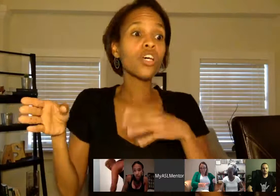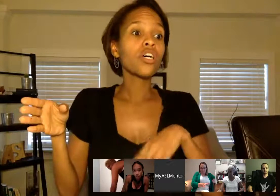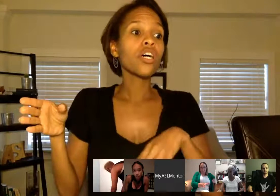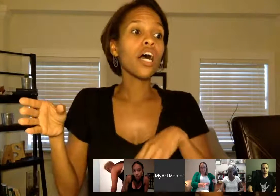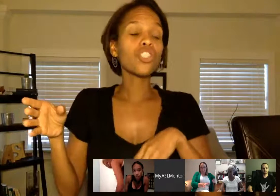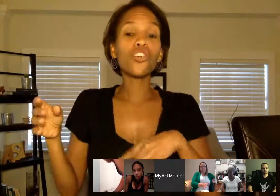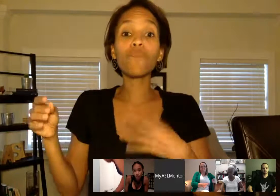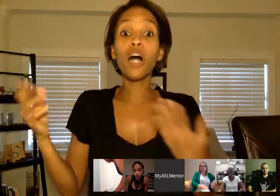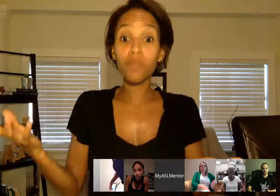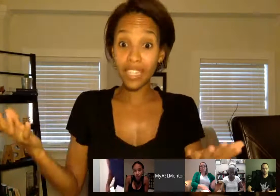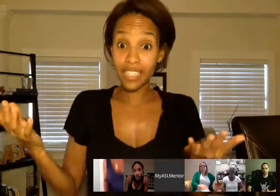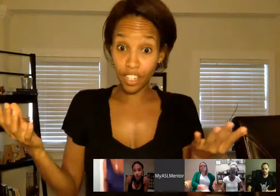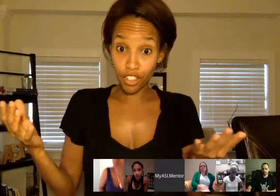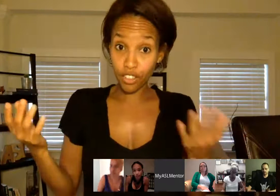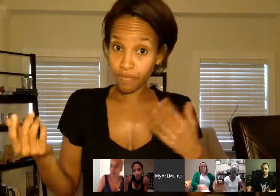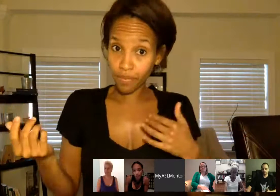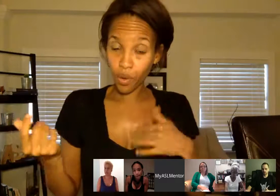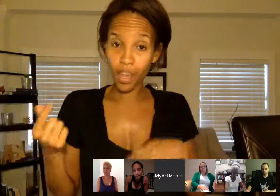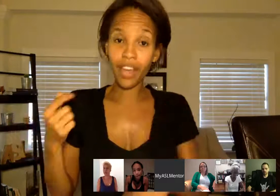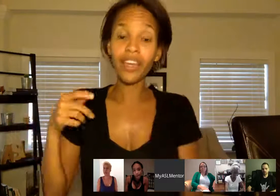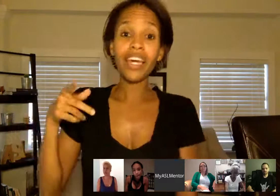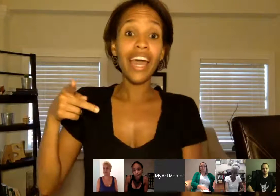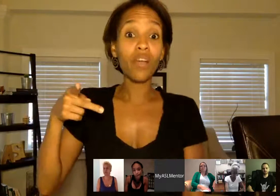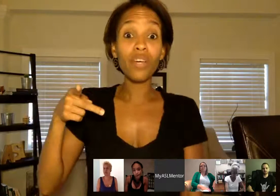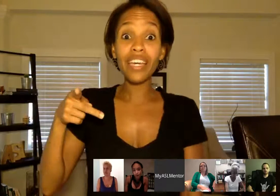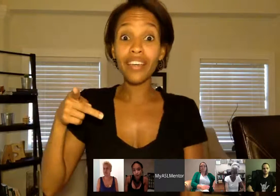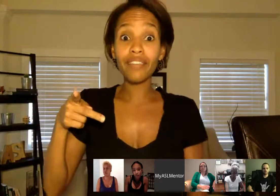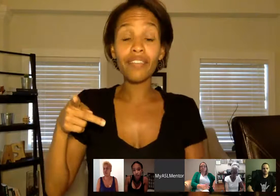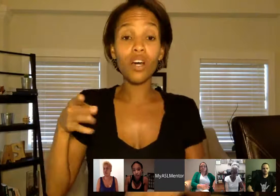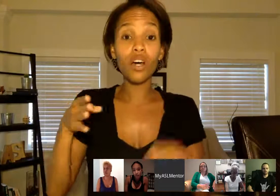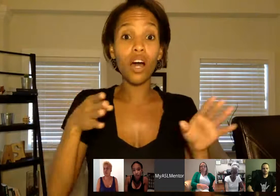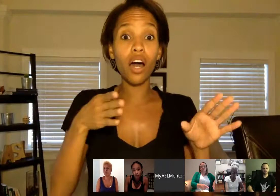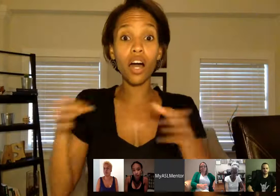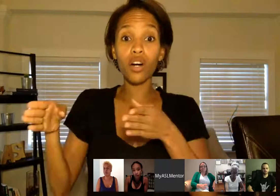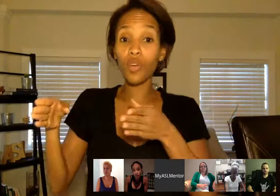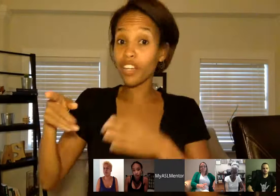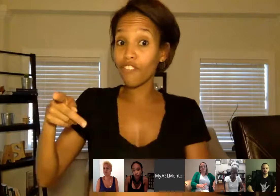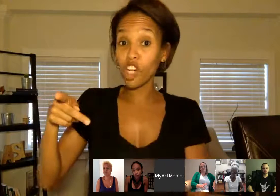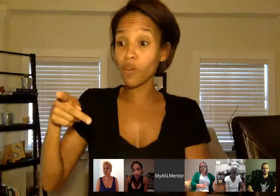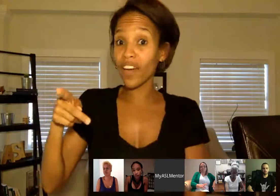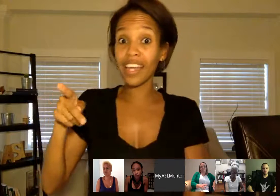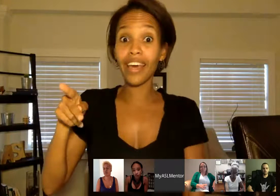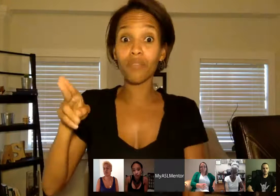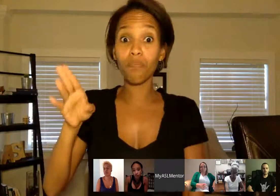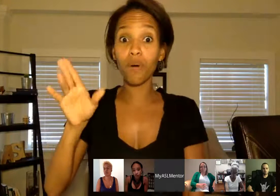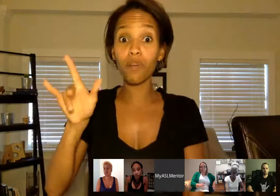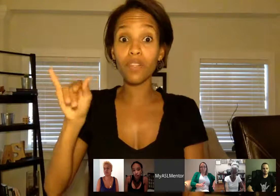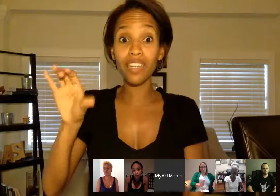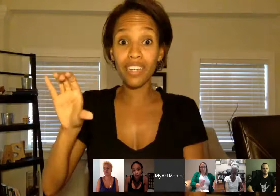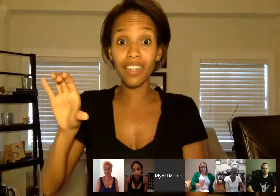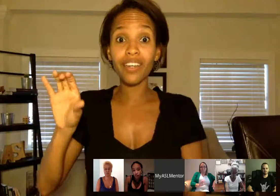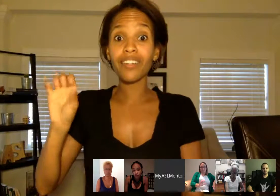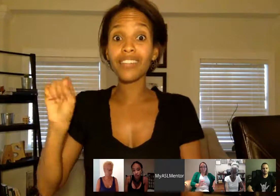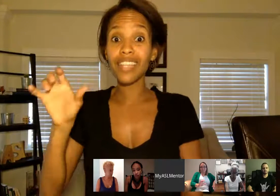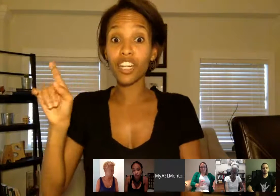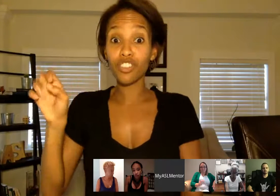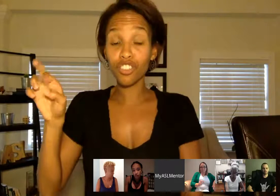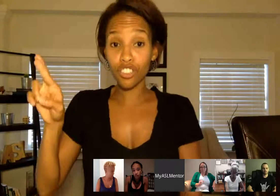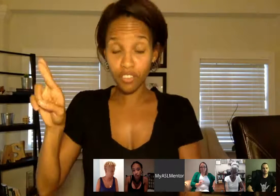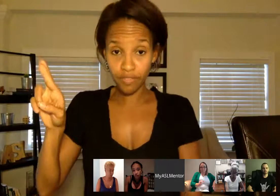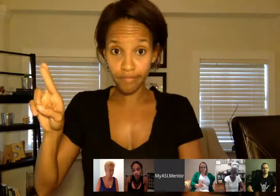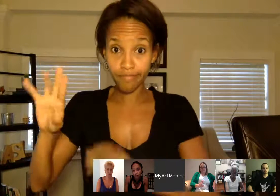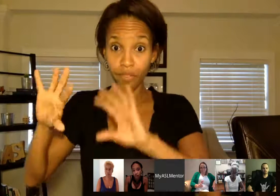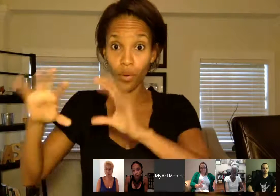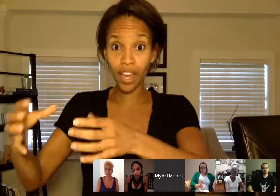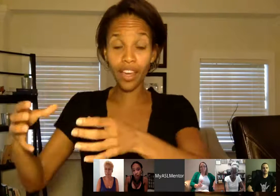gears to the public sector, okay? And we can fingerspell that again, public